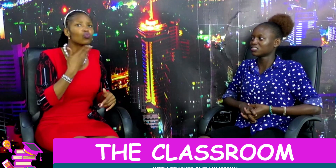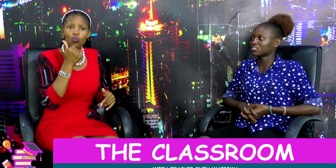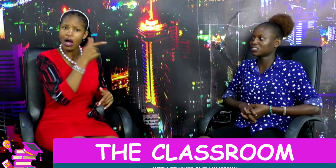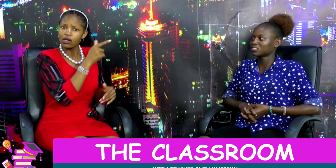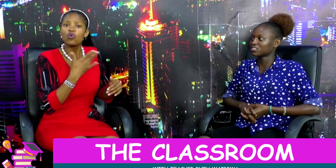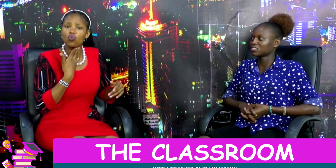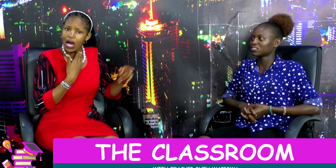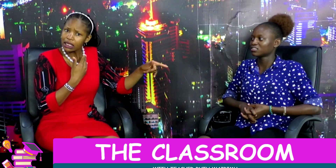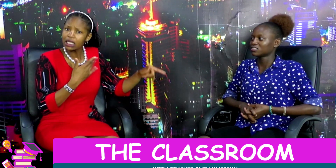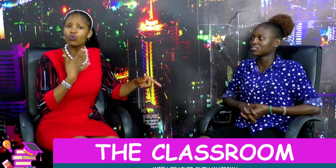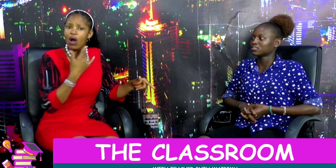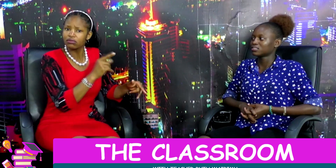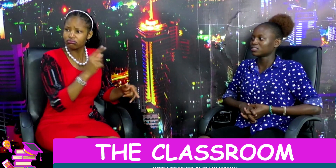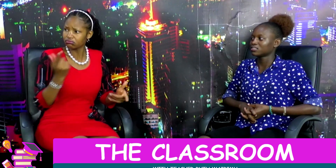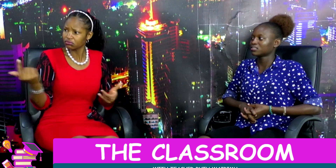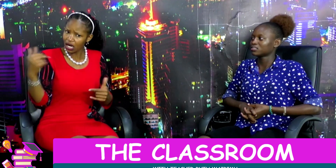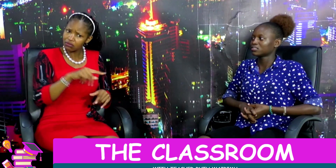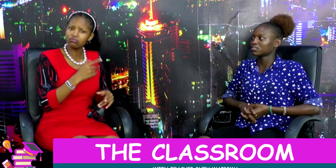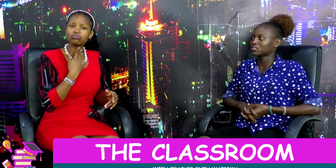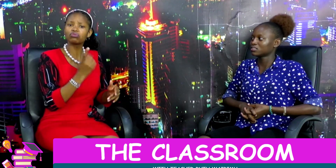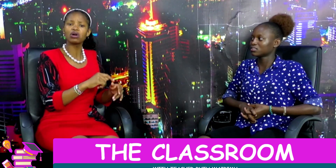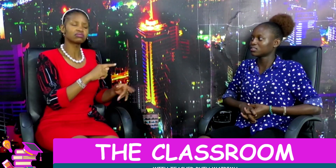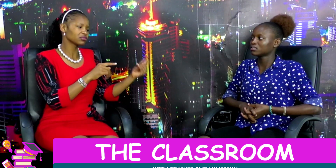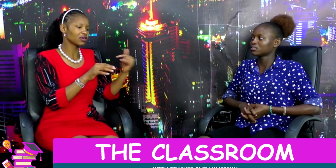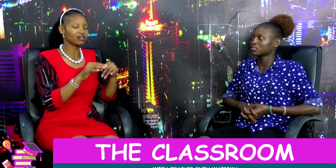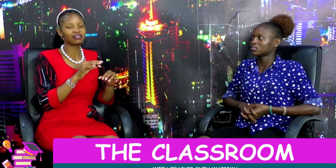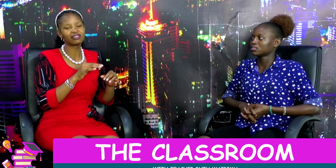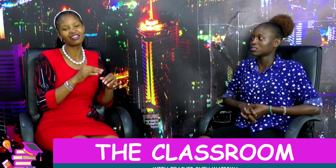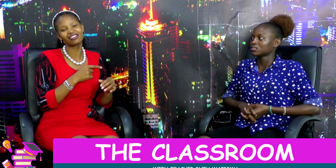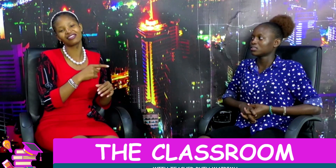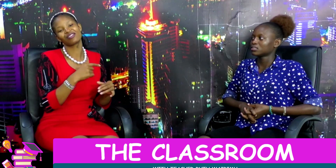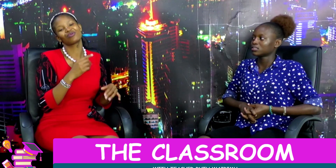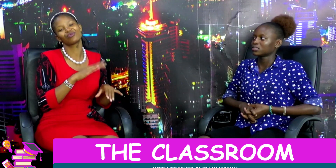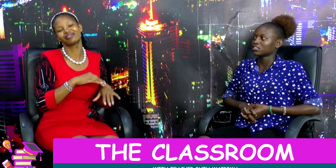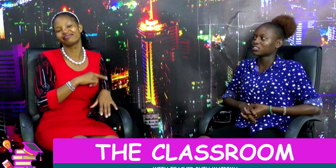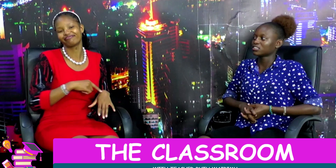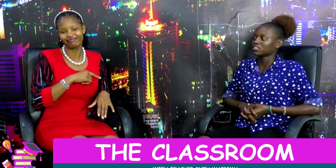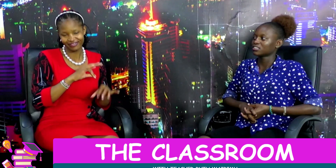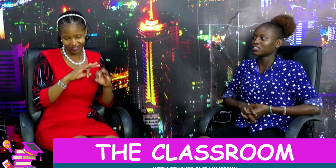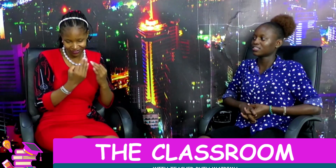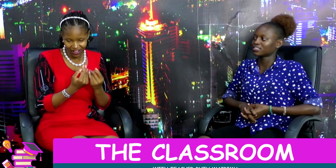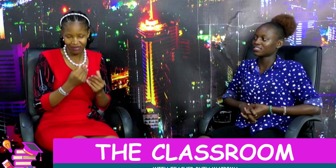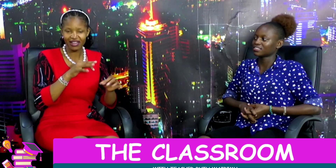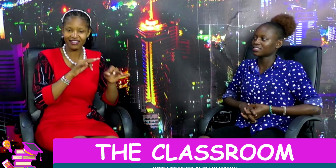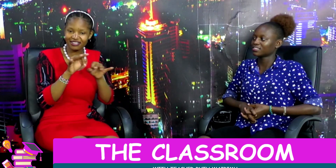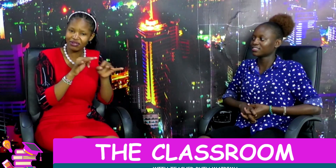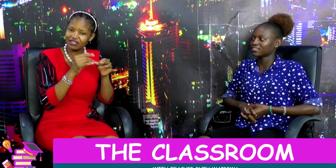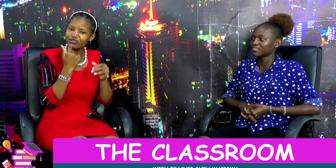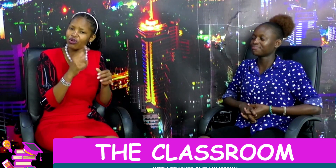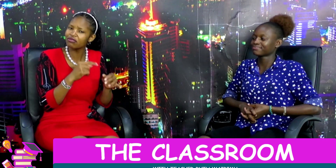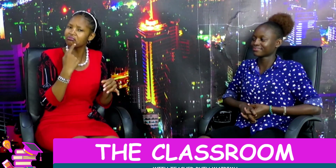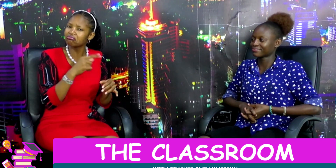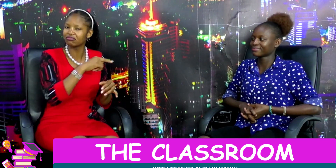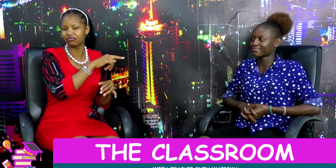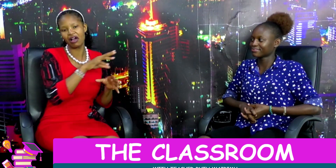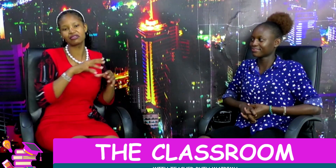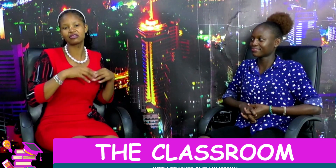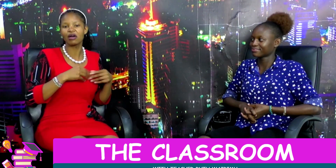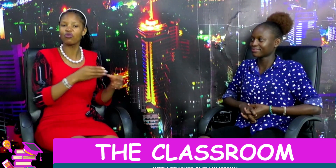her. Not her being left out. If any conversation is happening, she is fully involved because the family actually knows